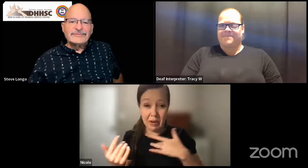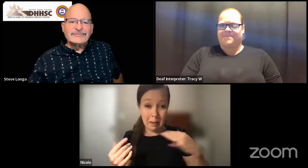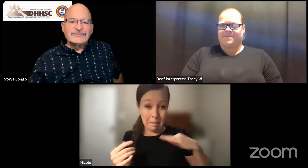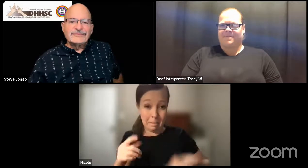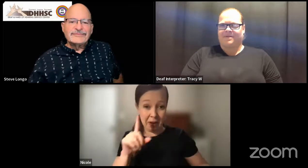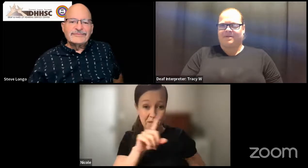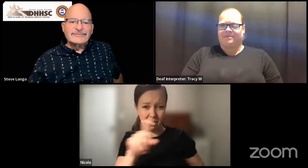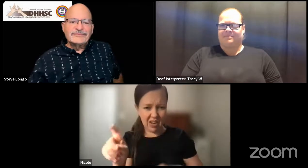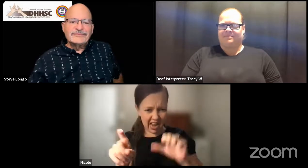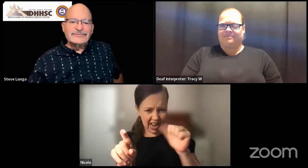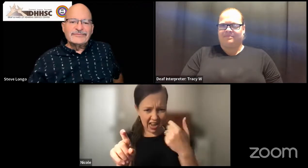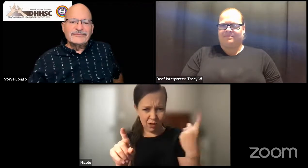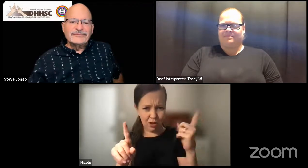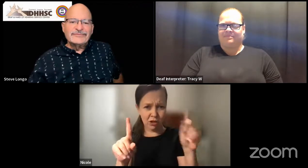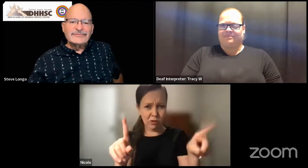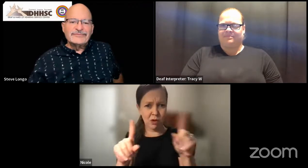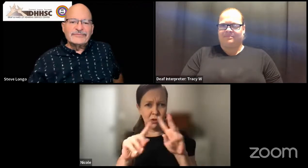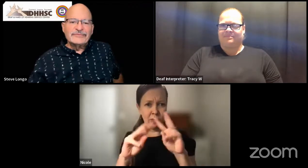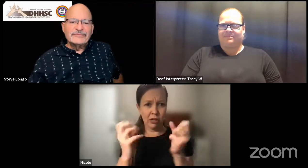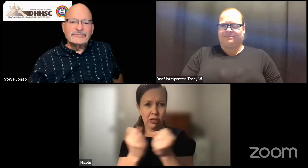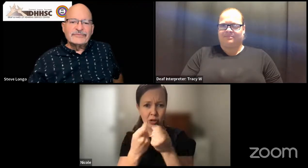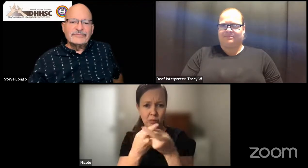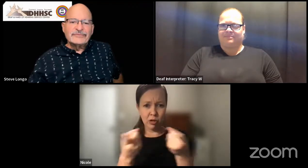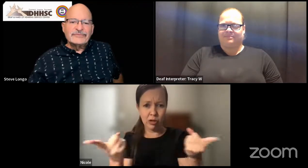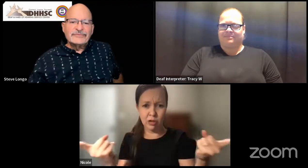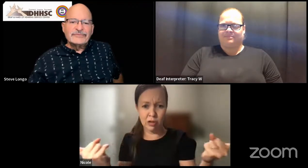skills that takes is really important.